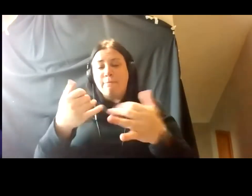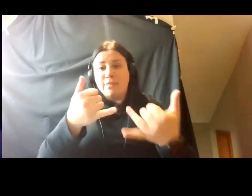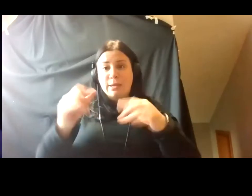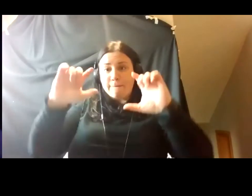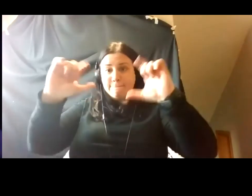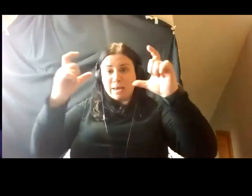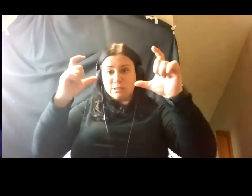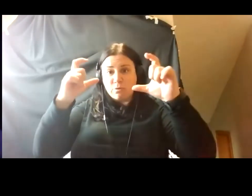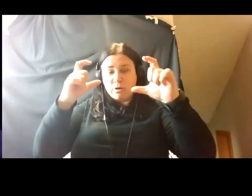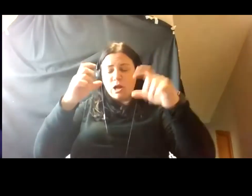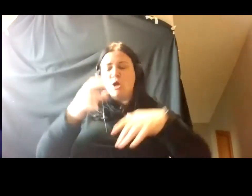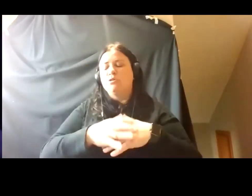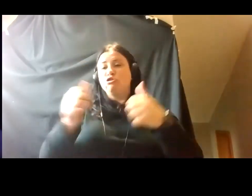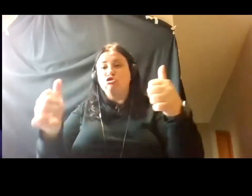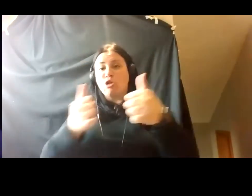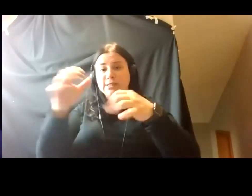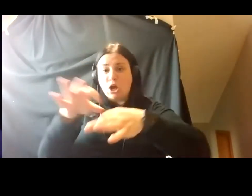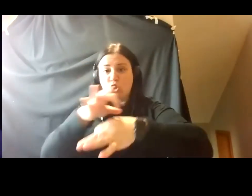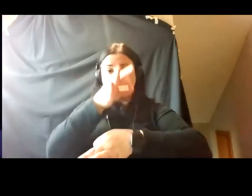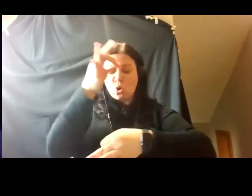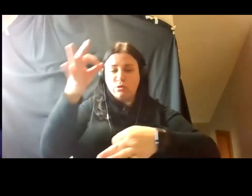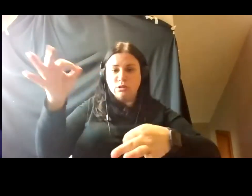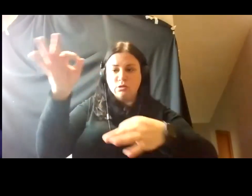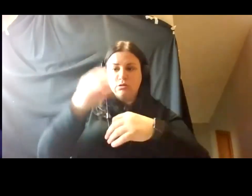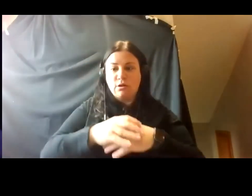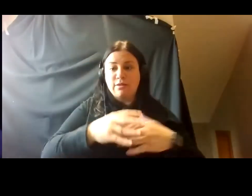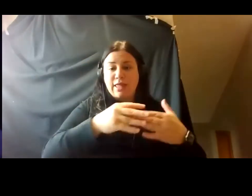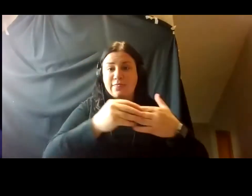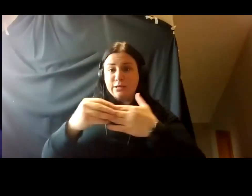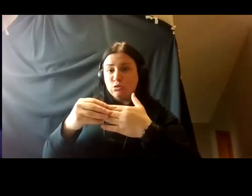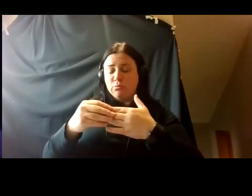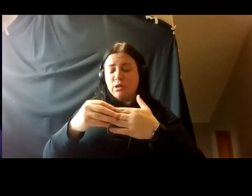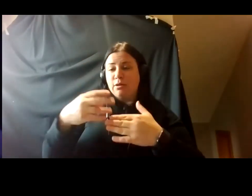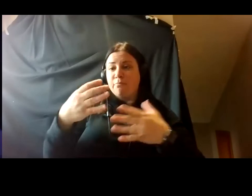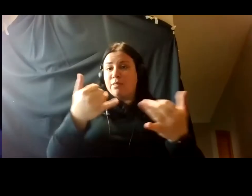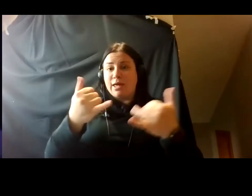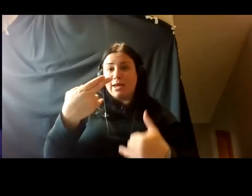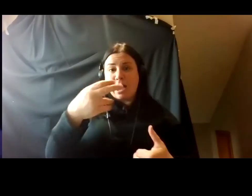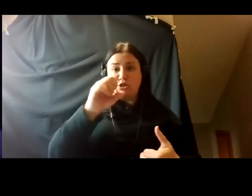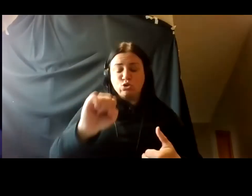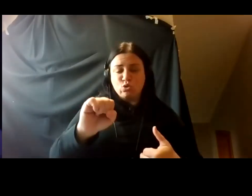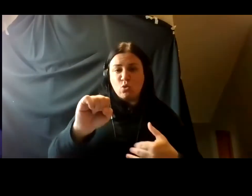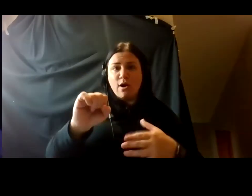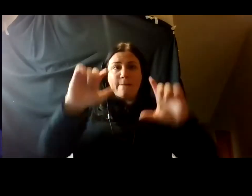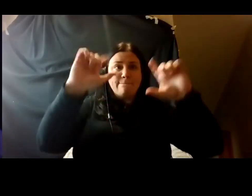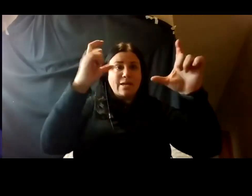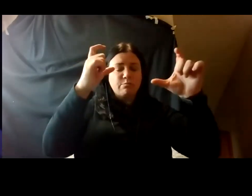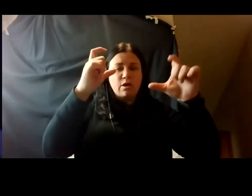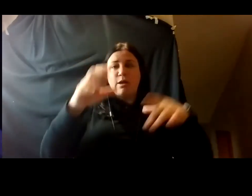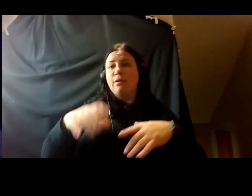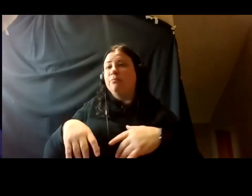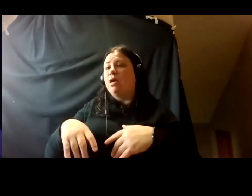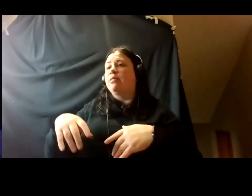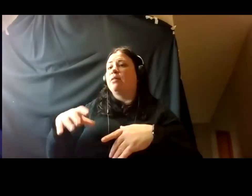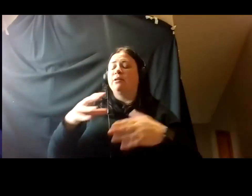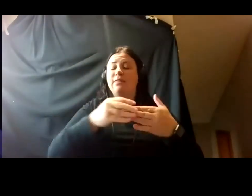was really just chasing a ghost, which got me to play high school, MVP, college scholarship, get tuition paid for, all because I missed a shot when